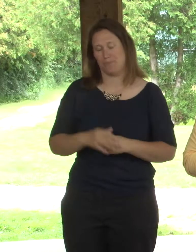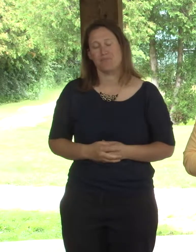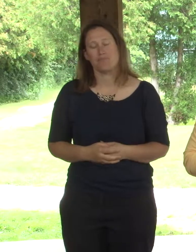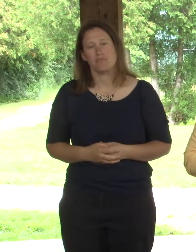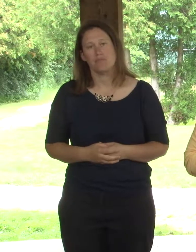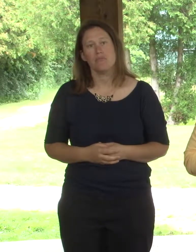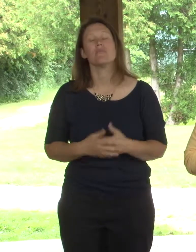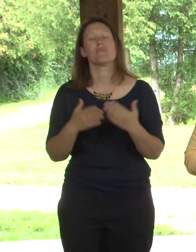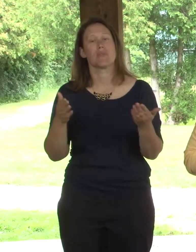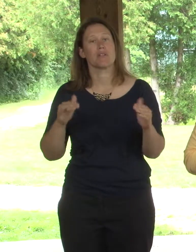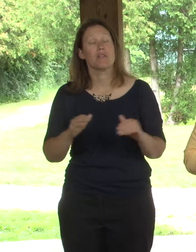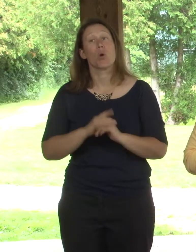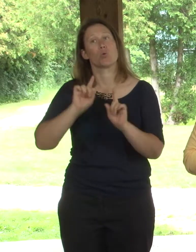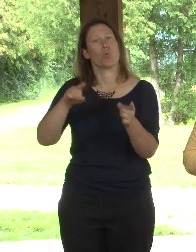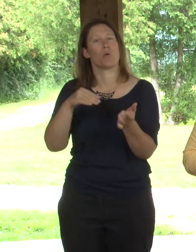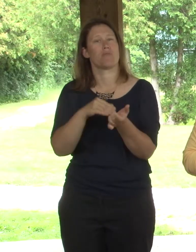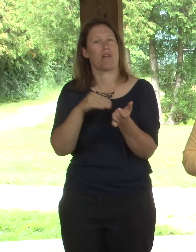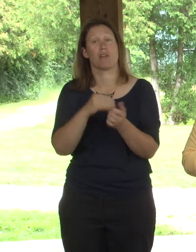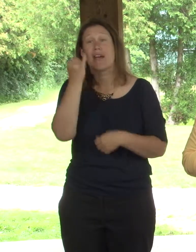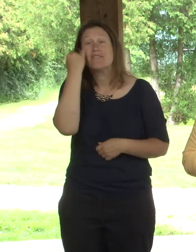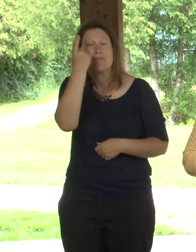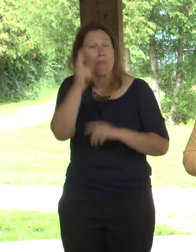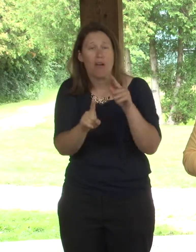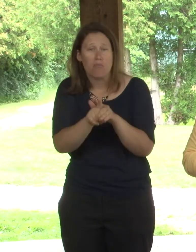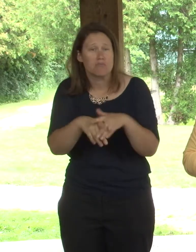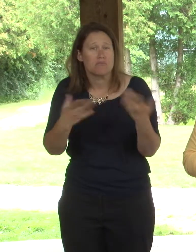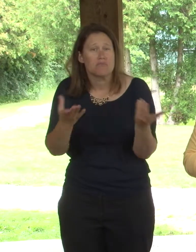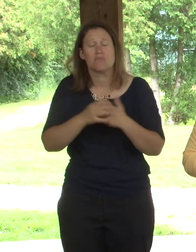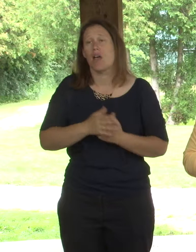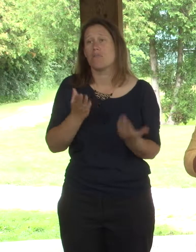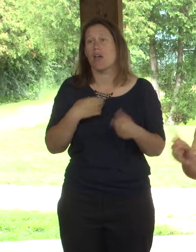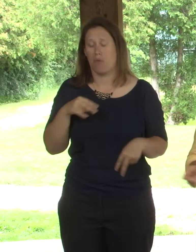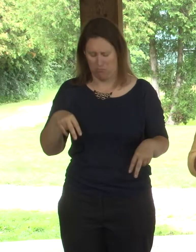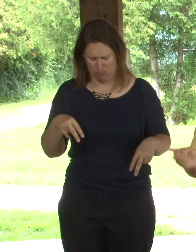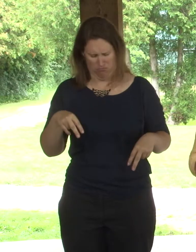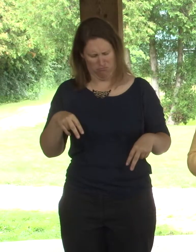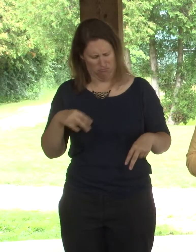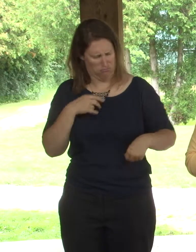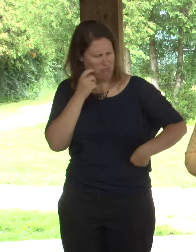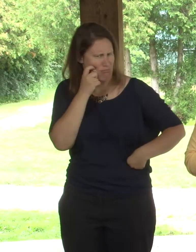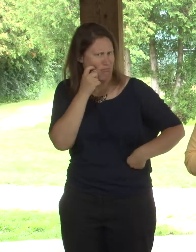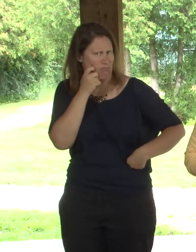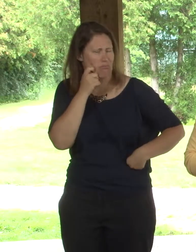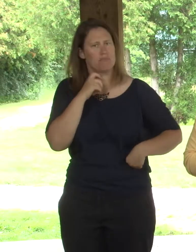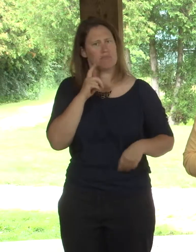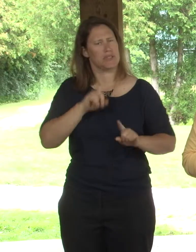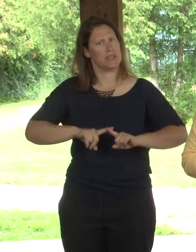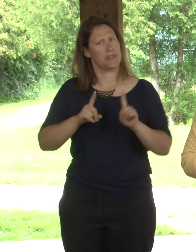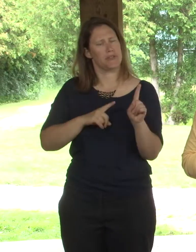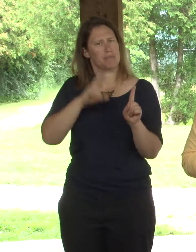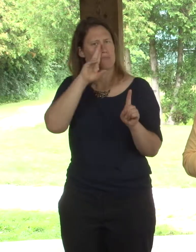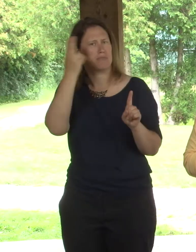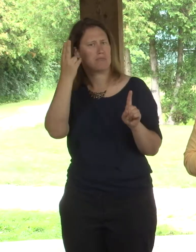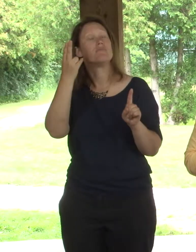healthcare practitioner with any condition. So you start to notice things that are different. Then you want to make sure